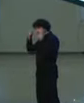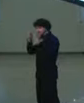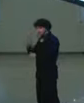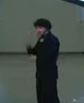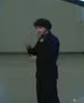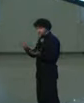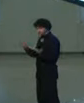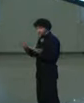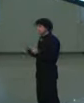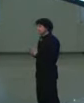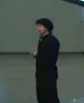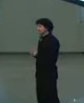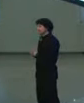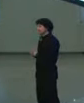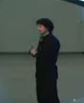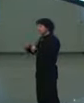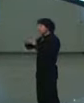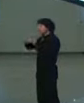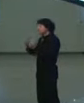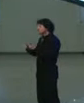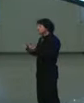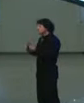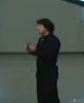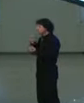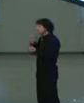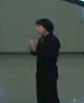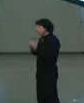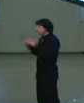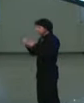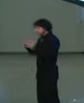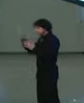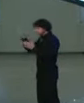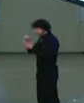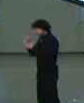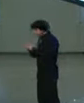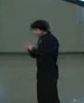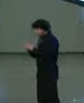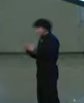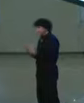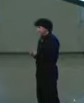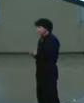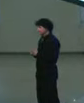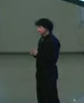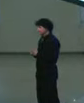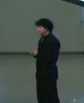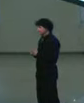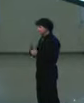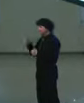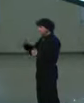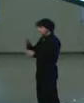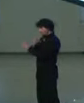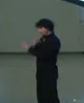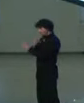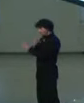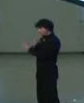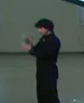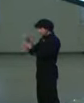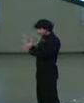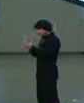a group of graphic novelists, and they created these comics, these graphic novels. They self-funded